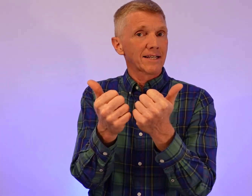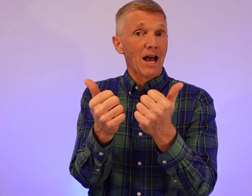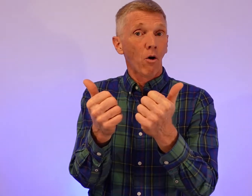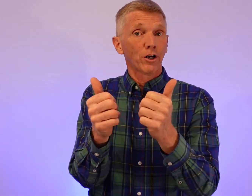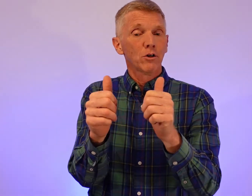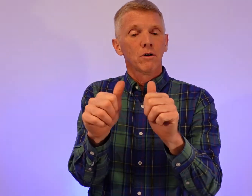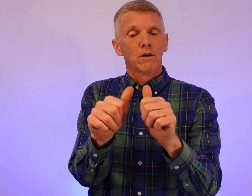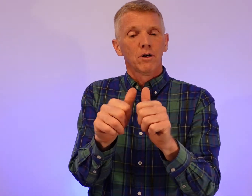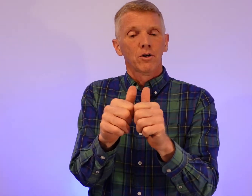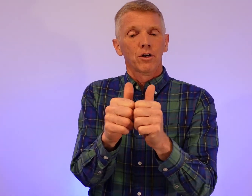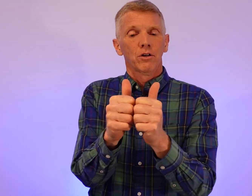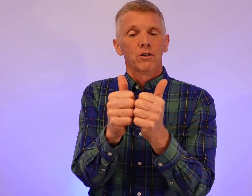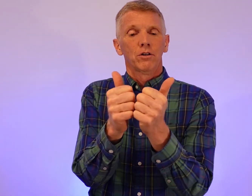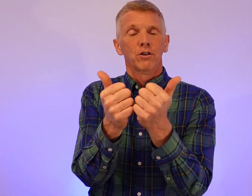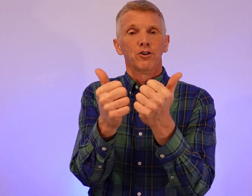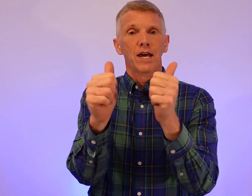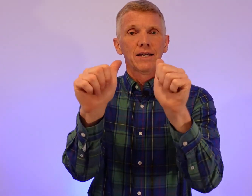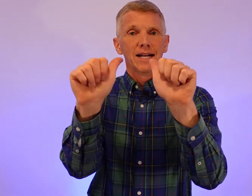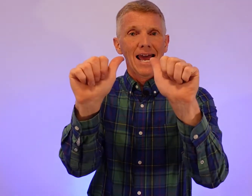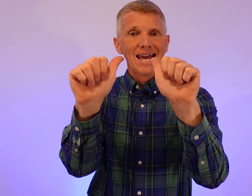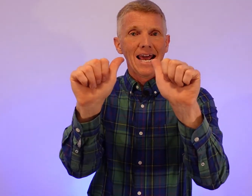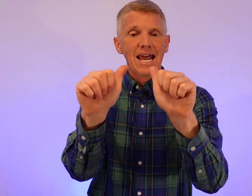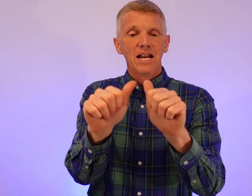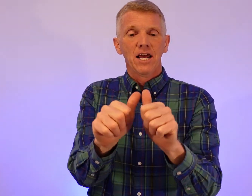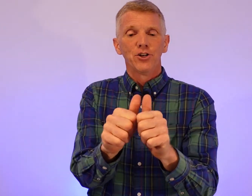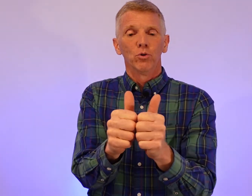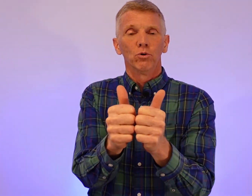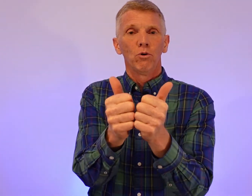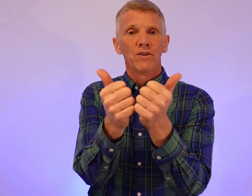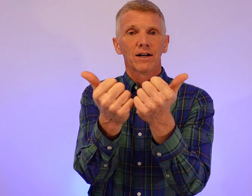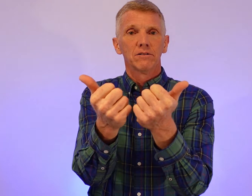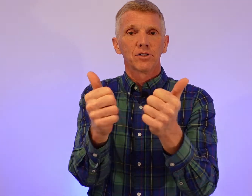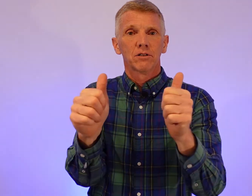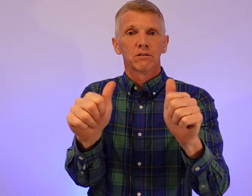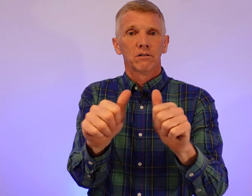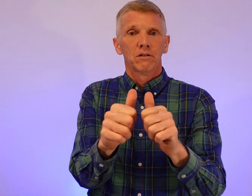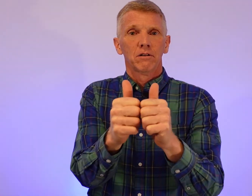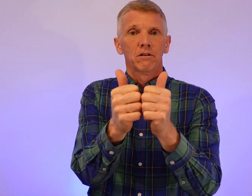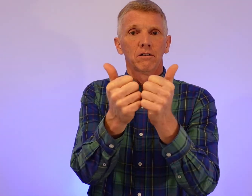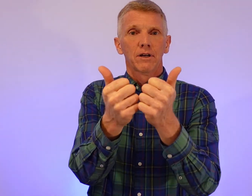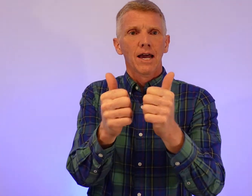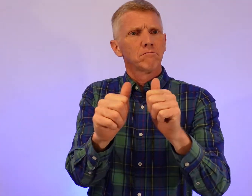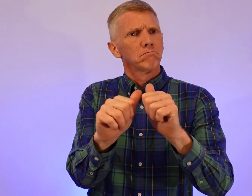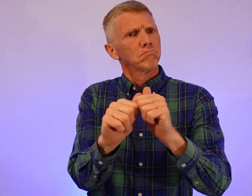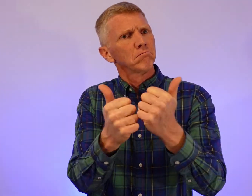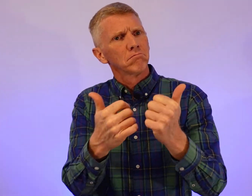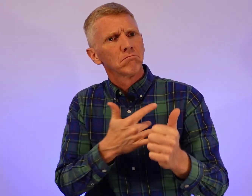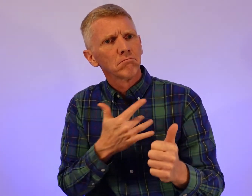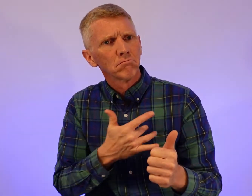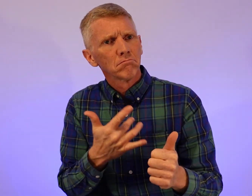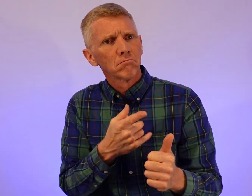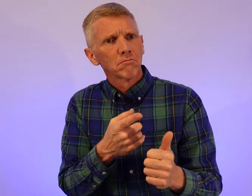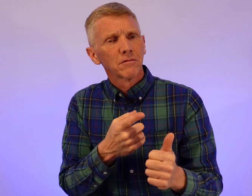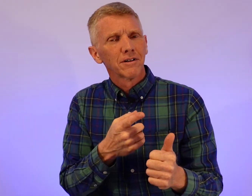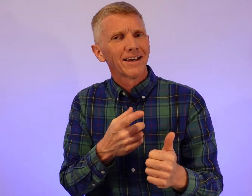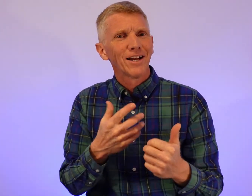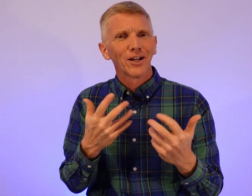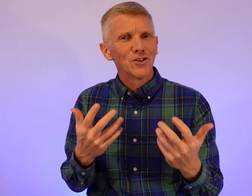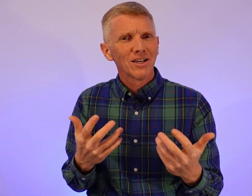in how are you? You're taking an A hand and you're rolling the knuckles. Okay? Again, can you see